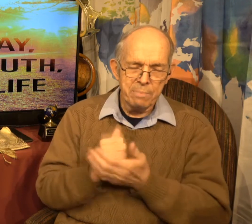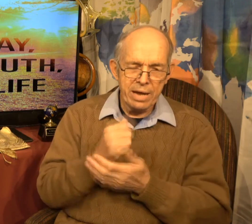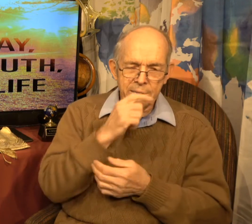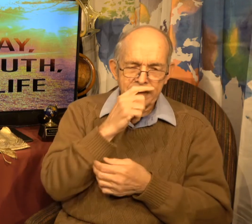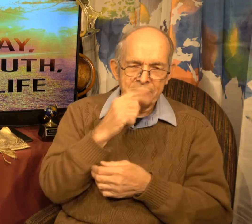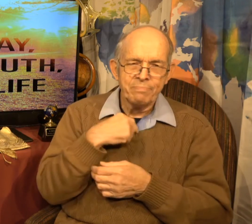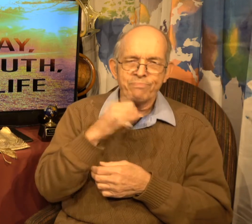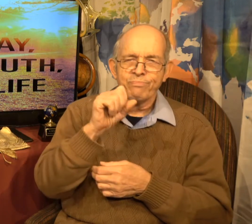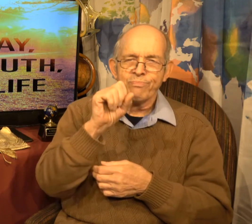Amen.